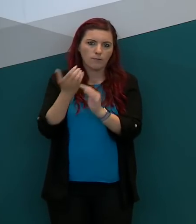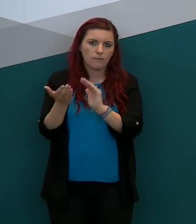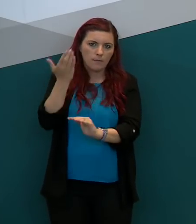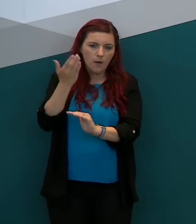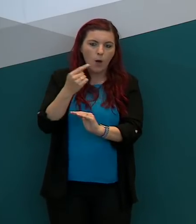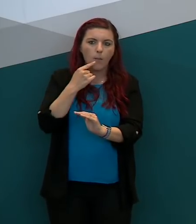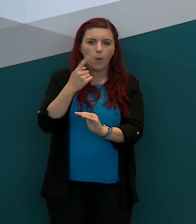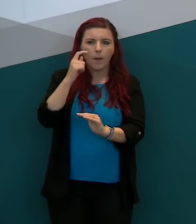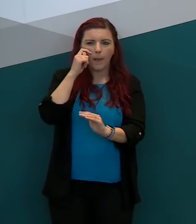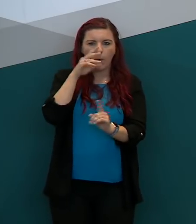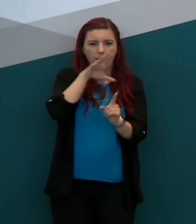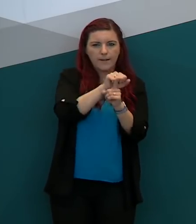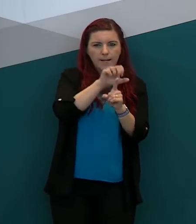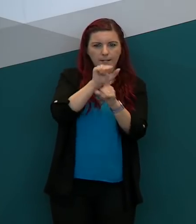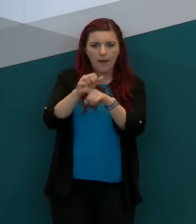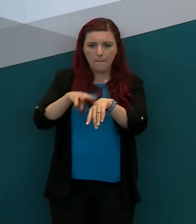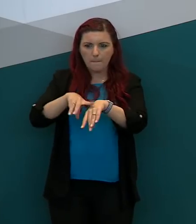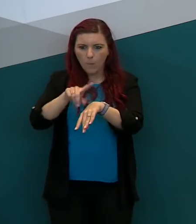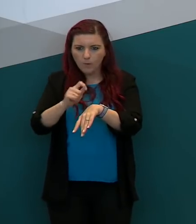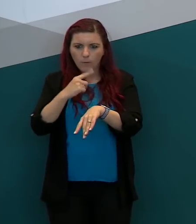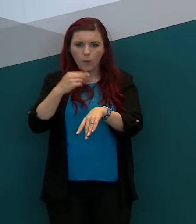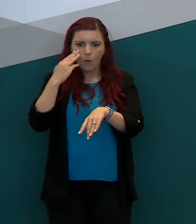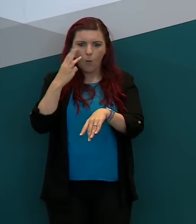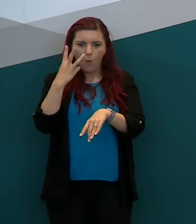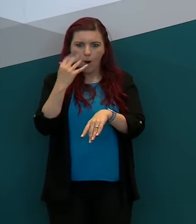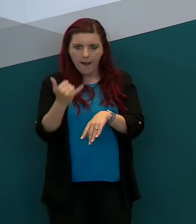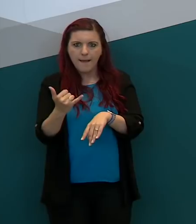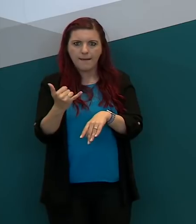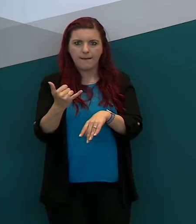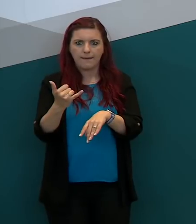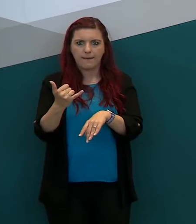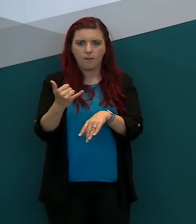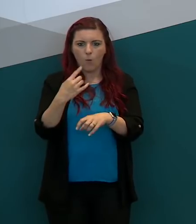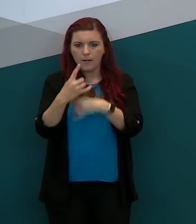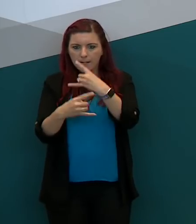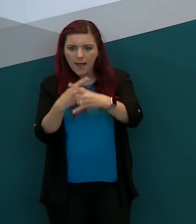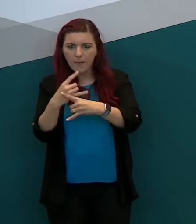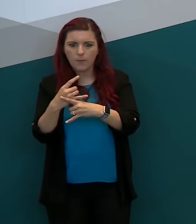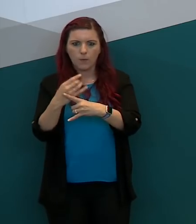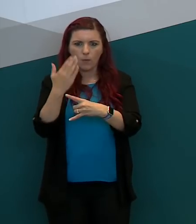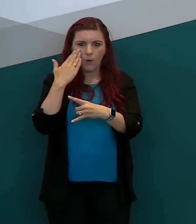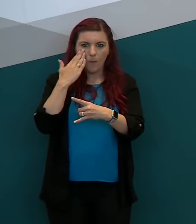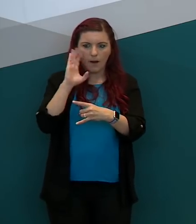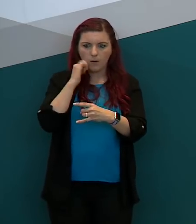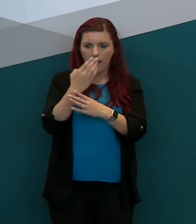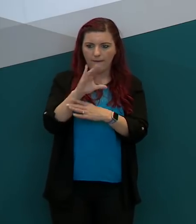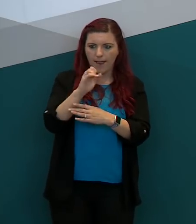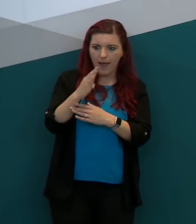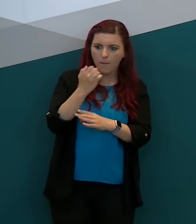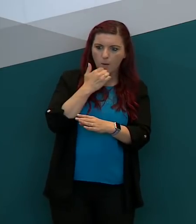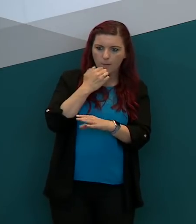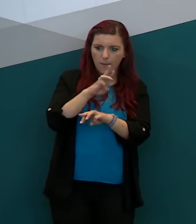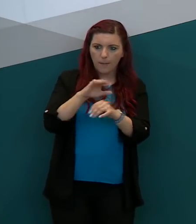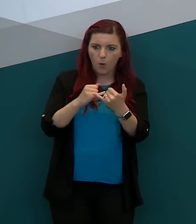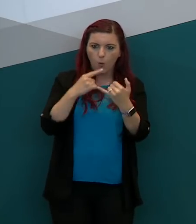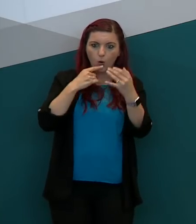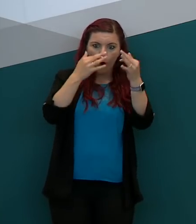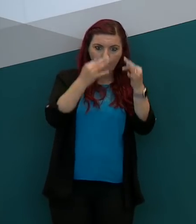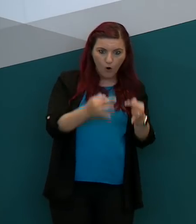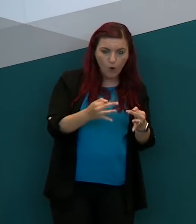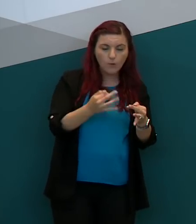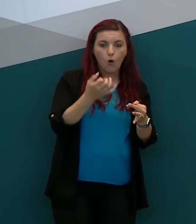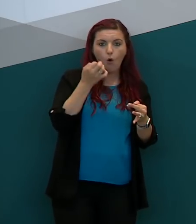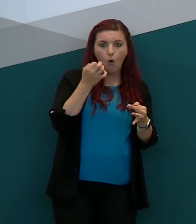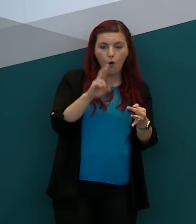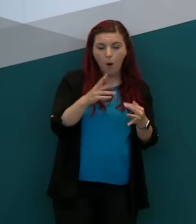we've identified most of it and explained it as a result of it. And when I say explained, I mean accounted for it in the numbers of people where we have either lab confirmation